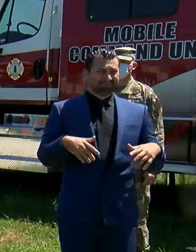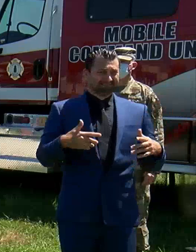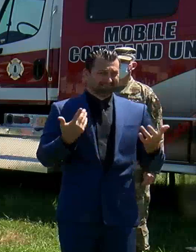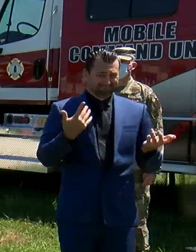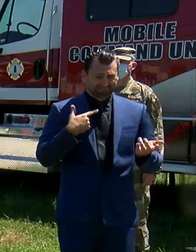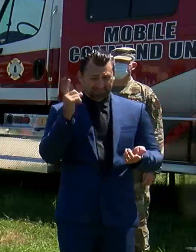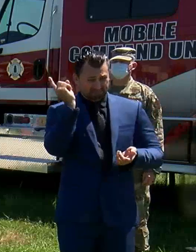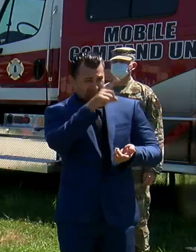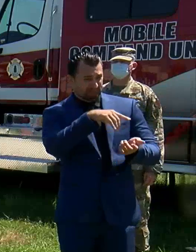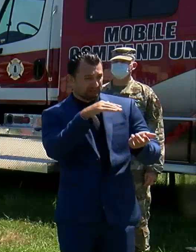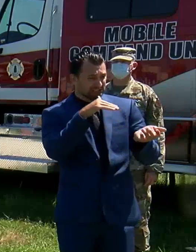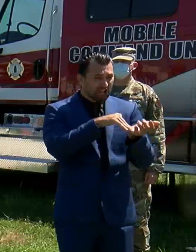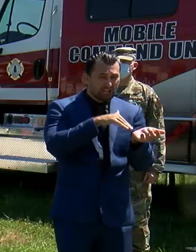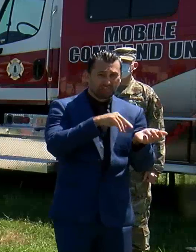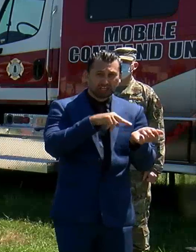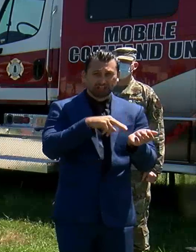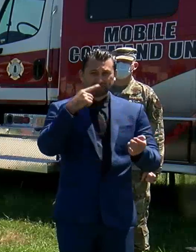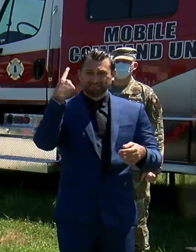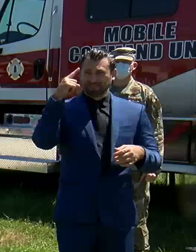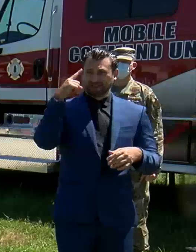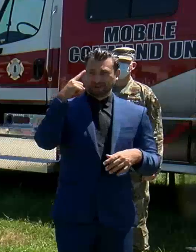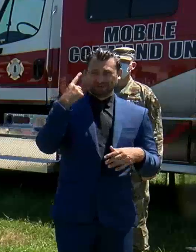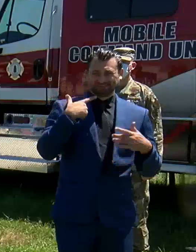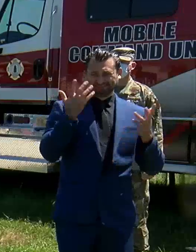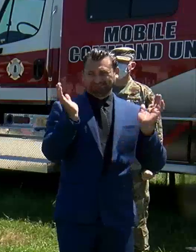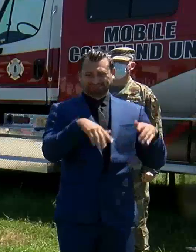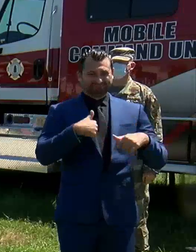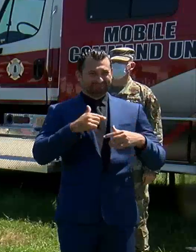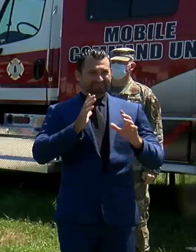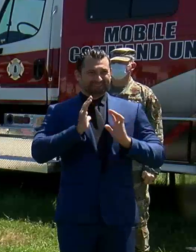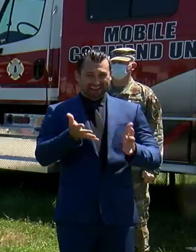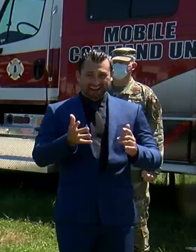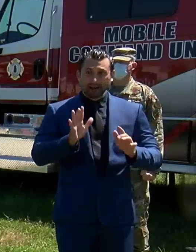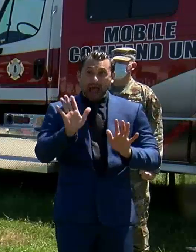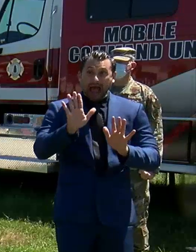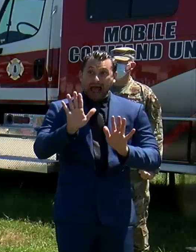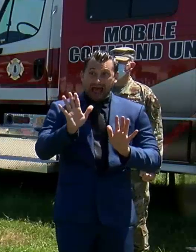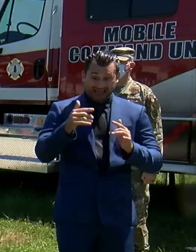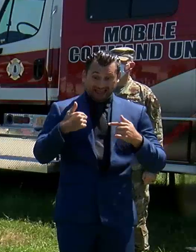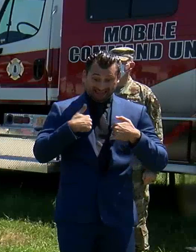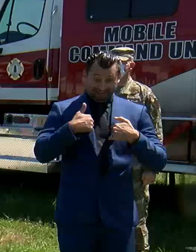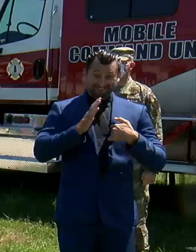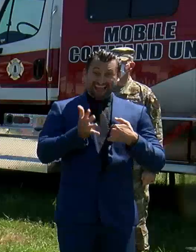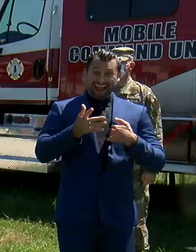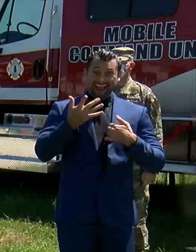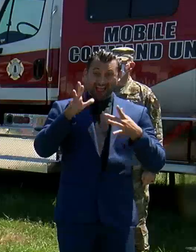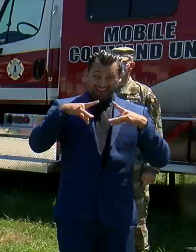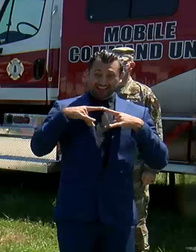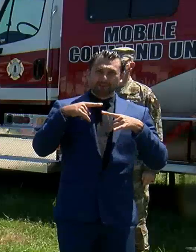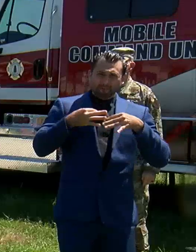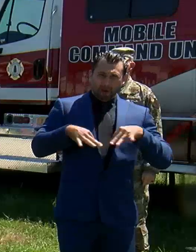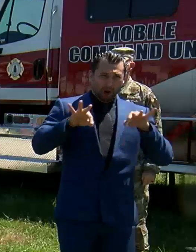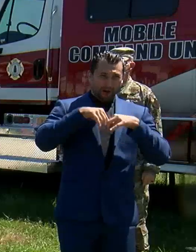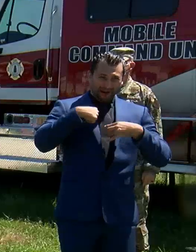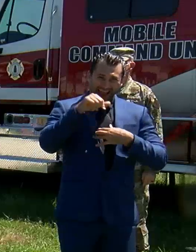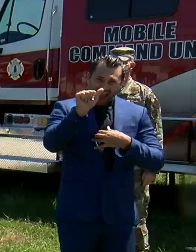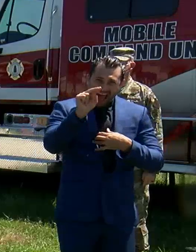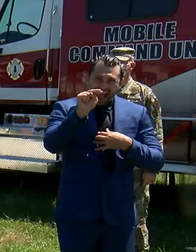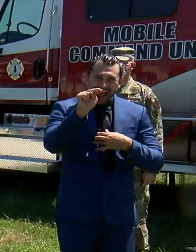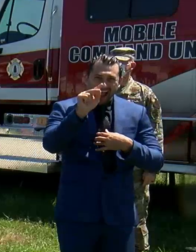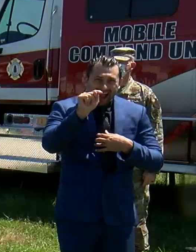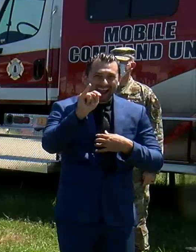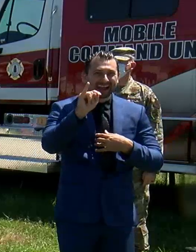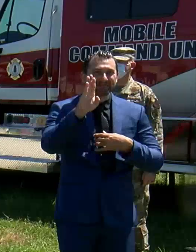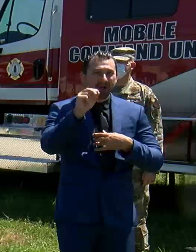attention. You look at some of the antibody academic tests, research projects that have been done at Stanford, in Santa Clara